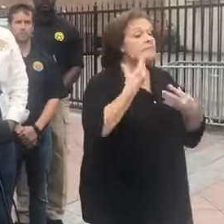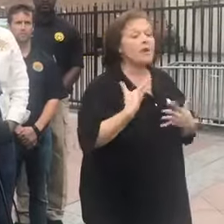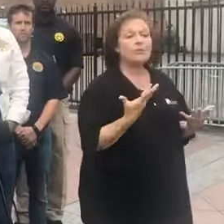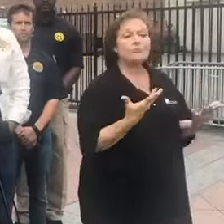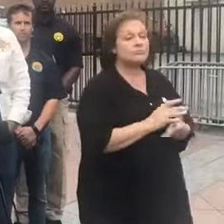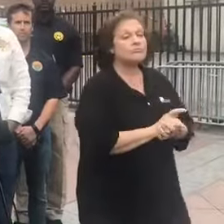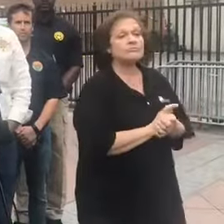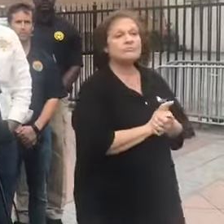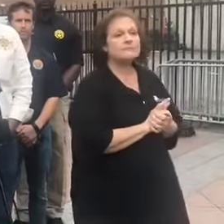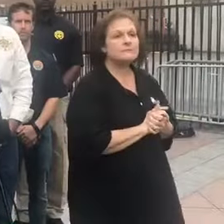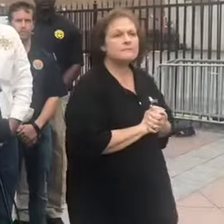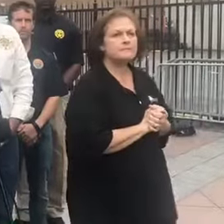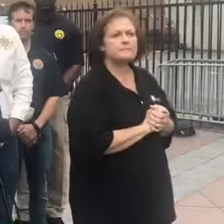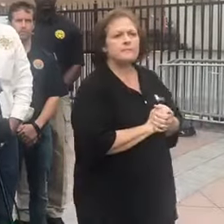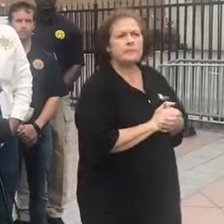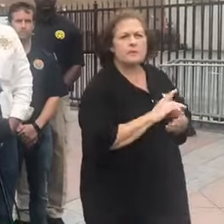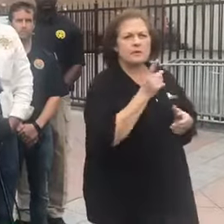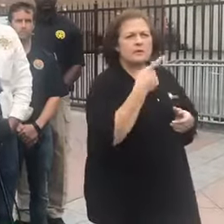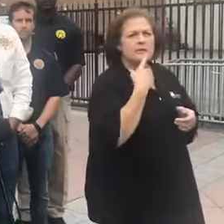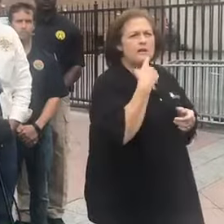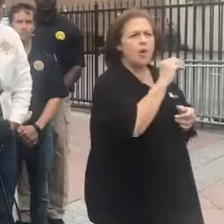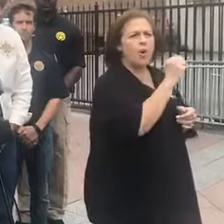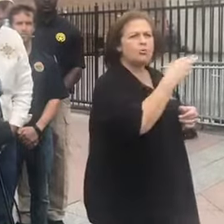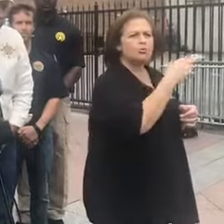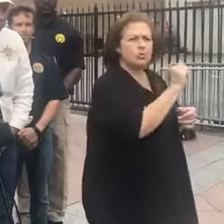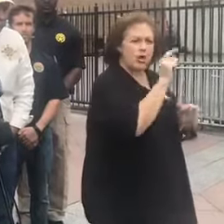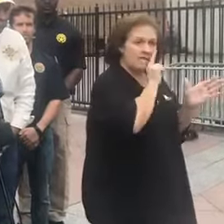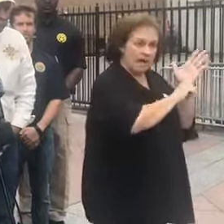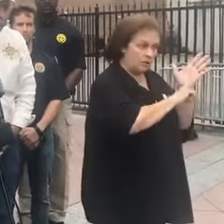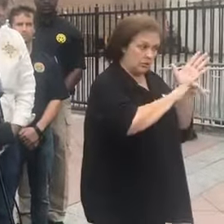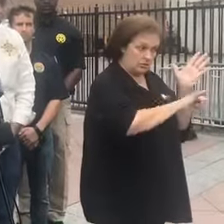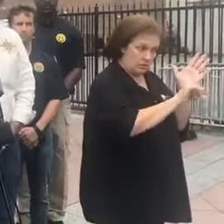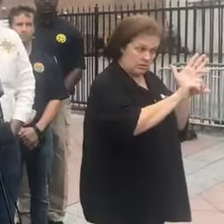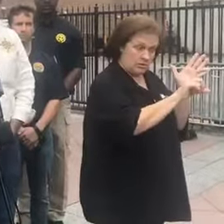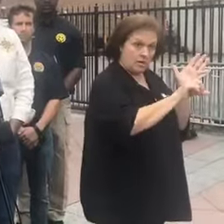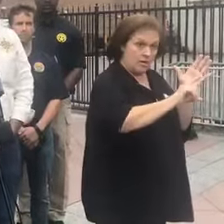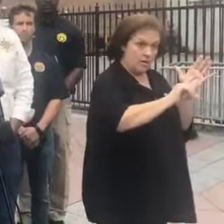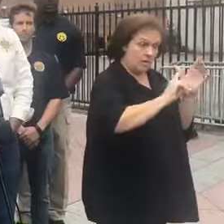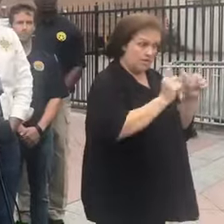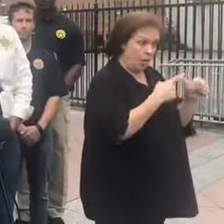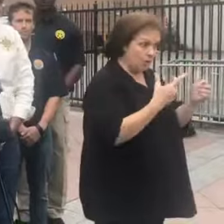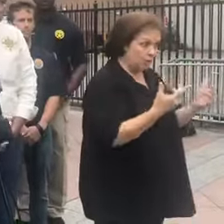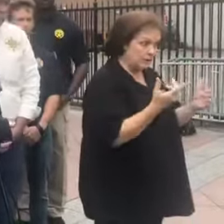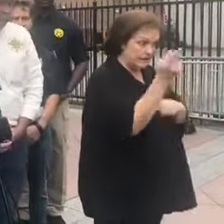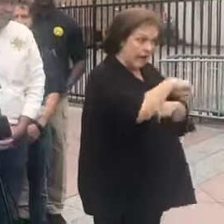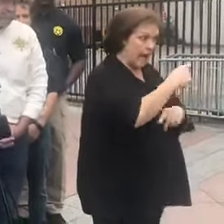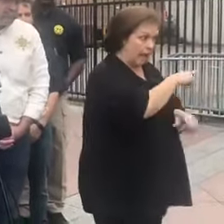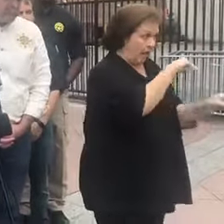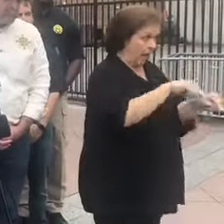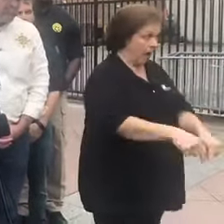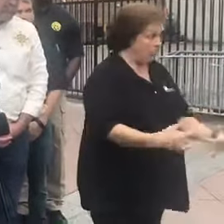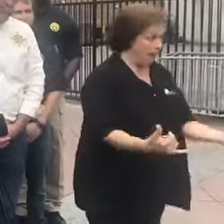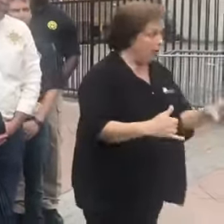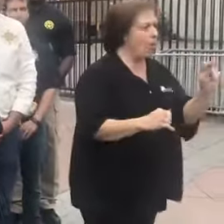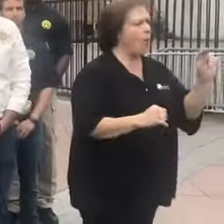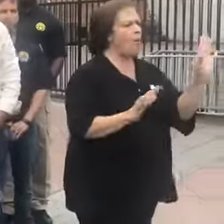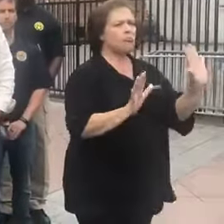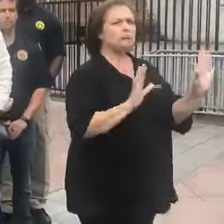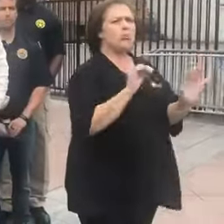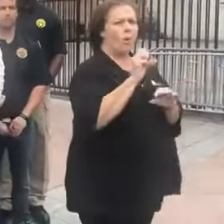Last question, WWL. In terms of the OSHA investigation, is this the first day they're here, or we saw some wandering around on Rampart? OSHA has